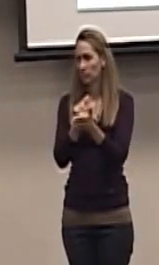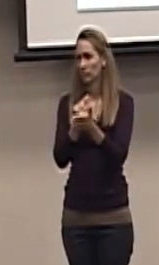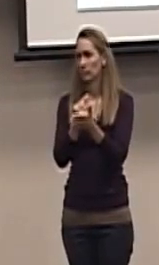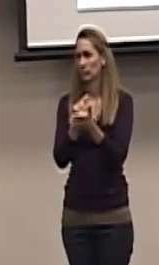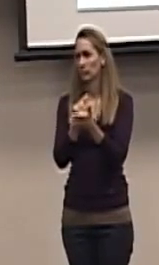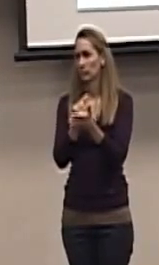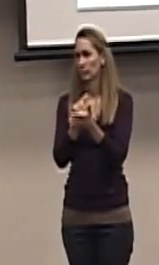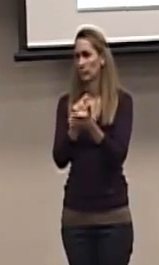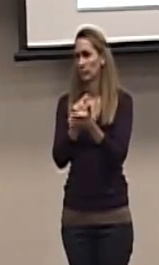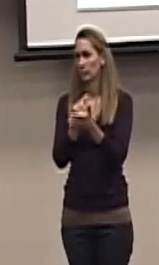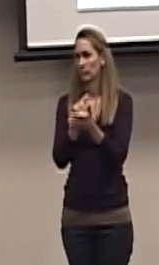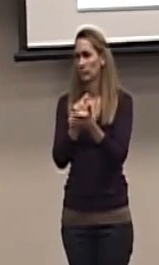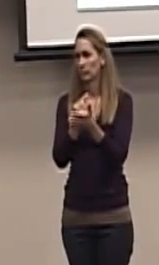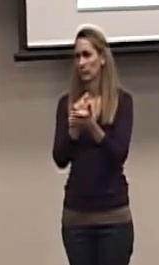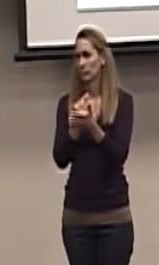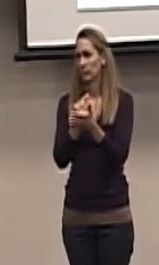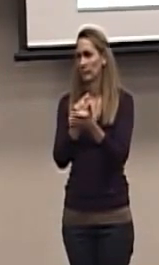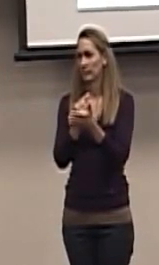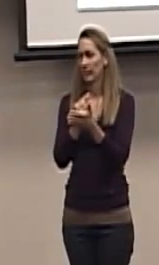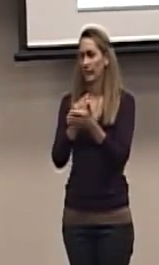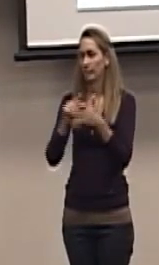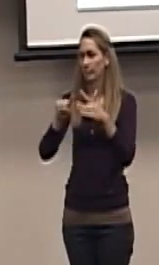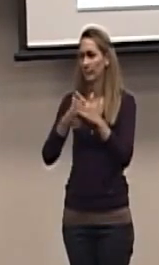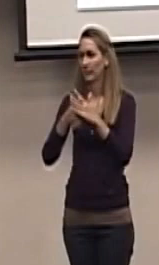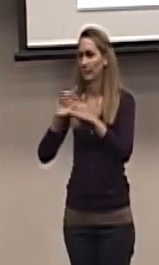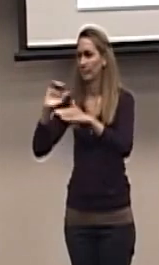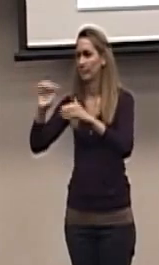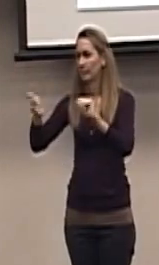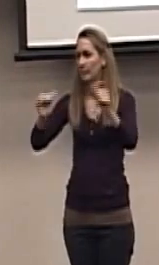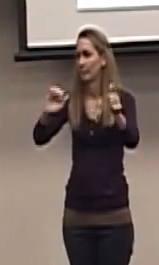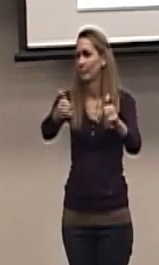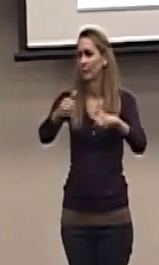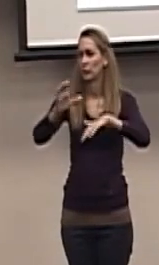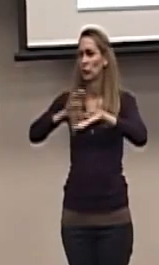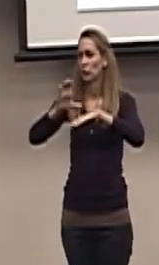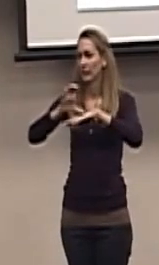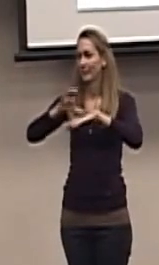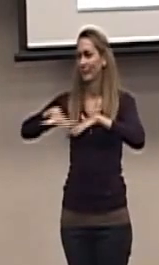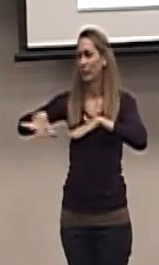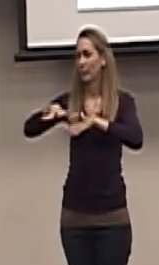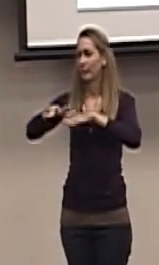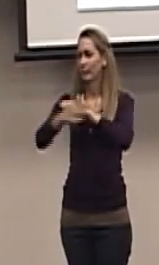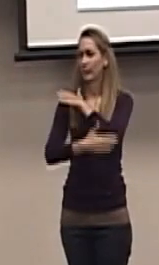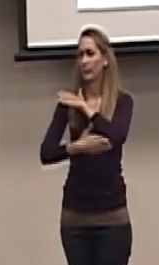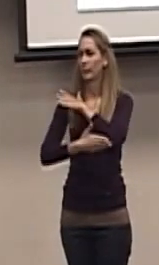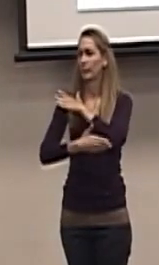churches across the country. So they started the Ghana Bible College in 1962.